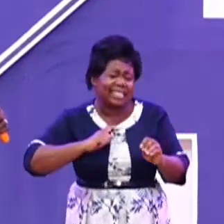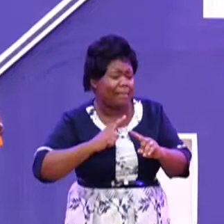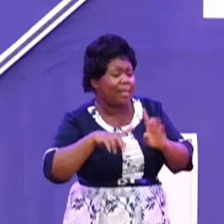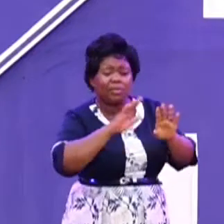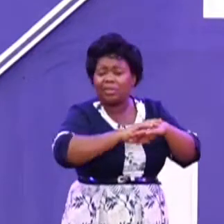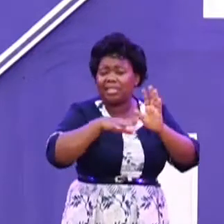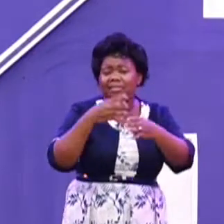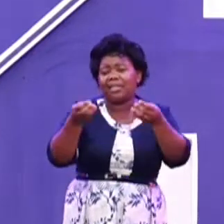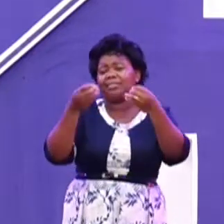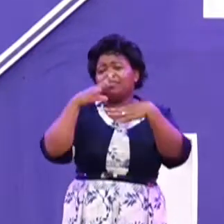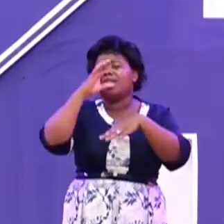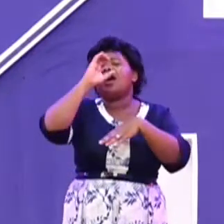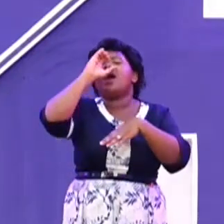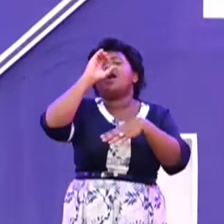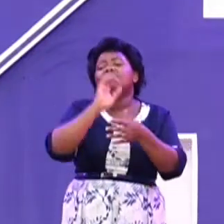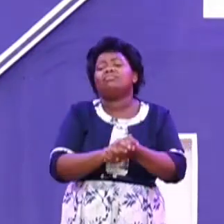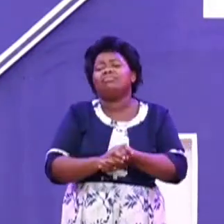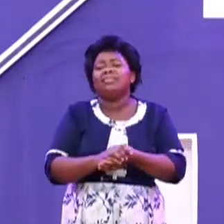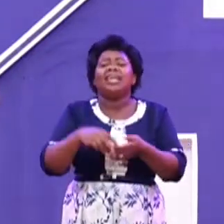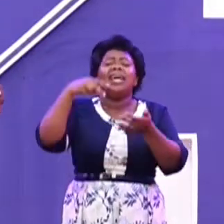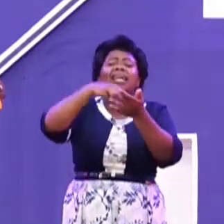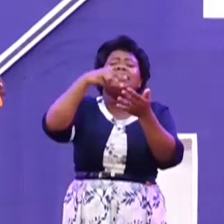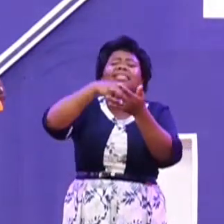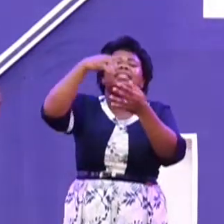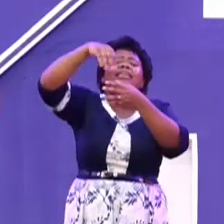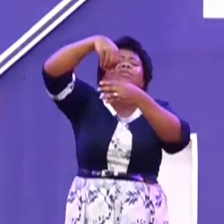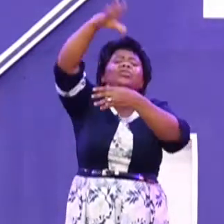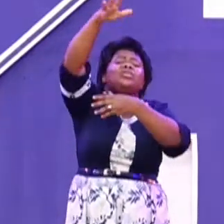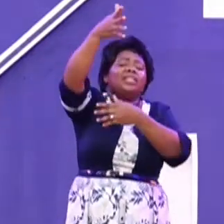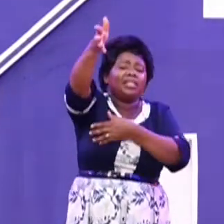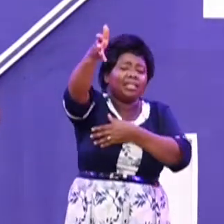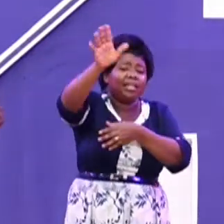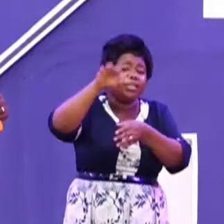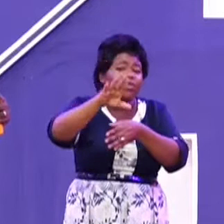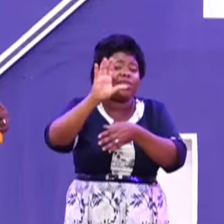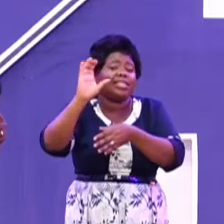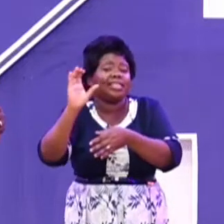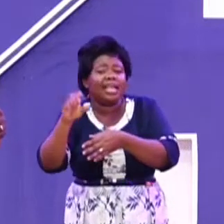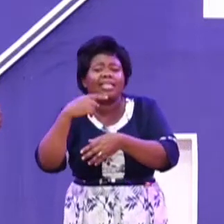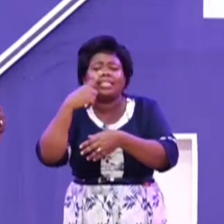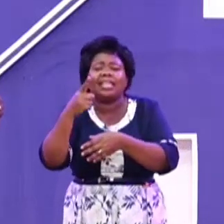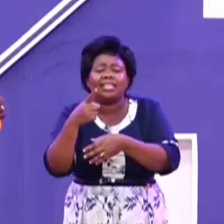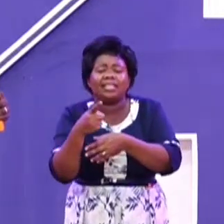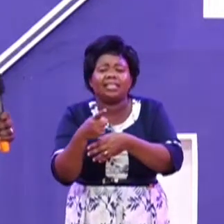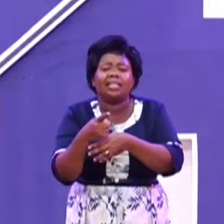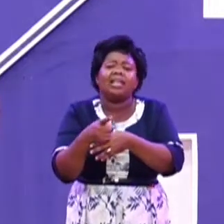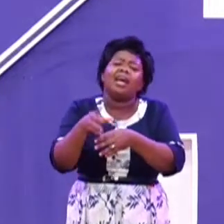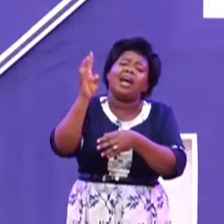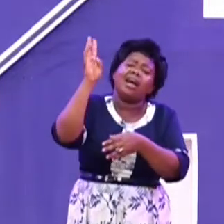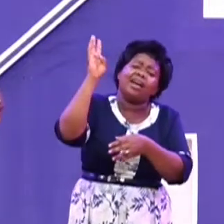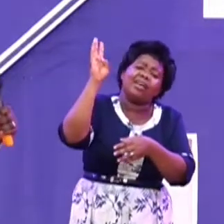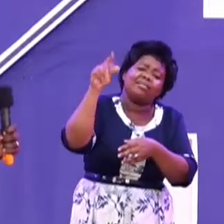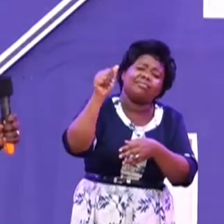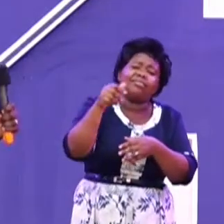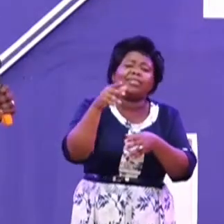no drink. I stood in the compound of UCC. And I said,